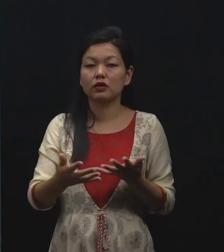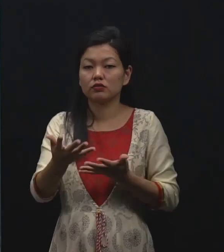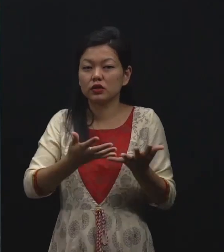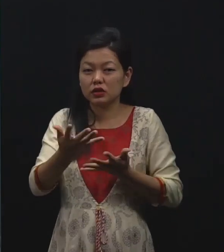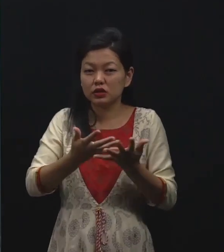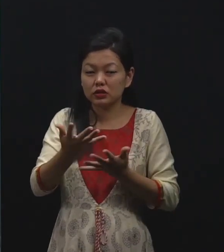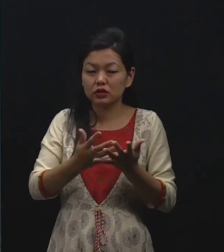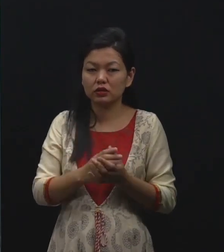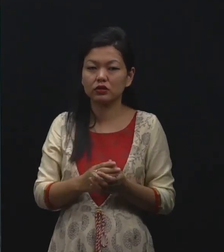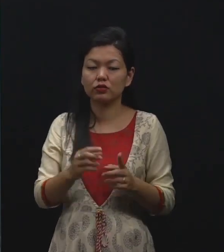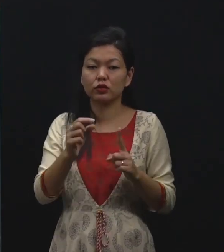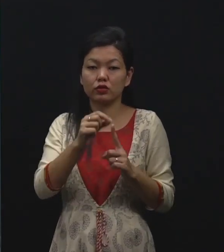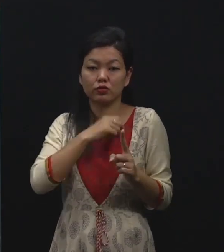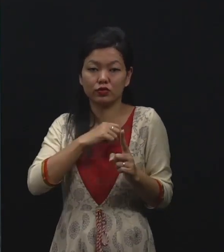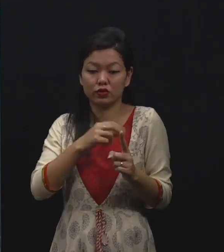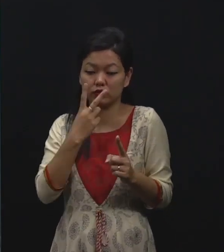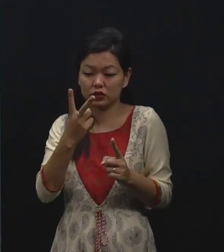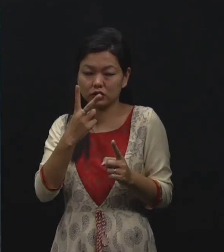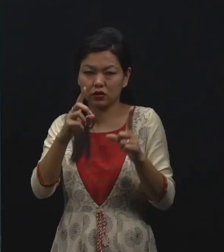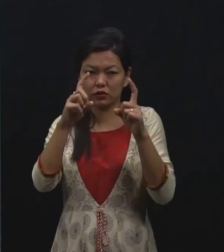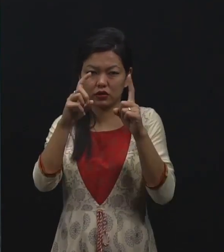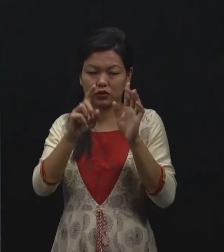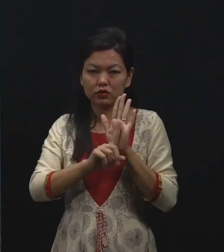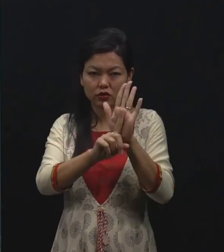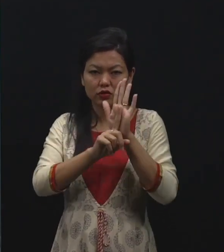the evidences, by collecting all the